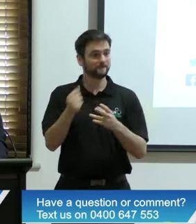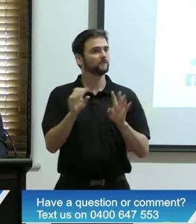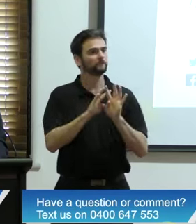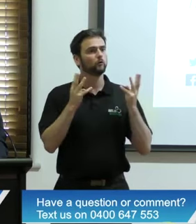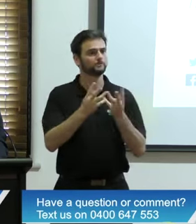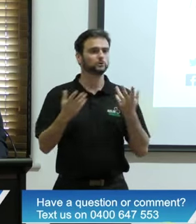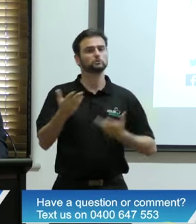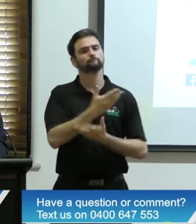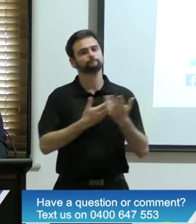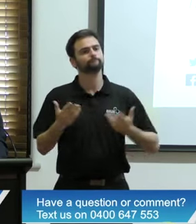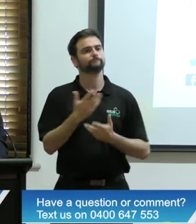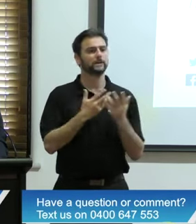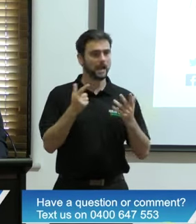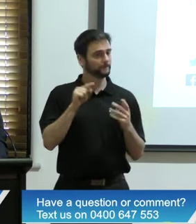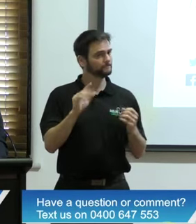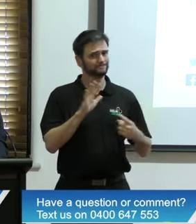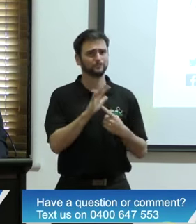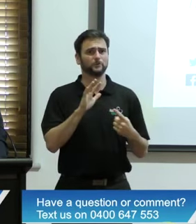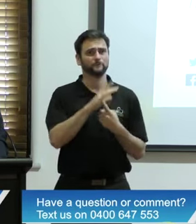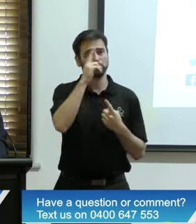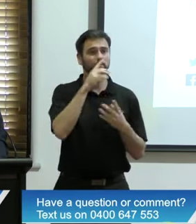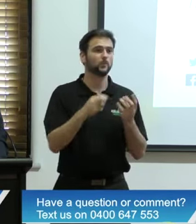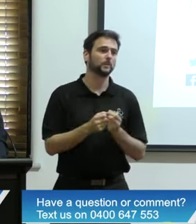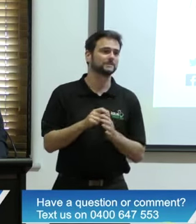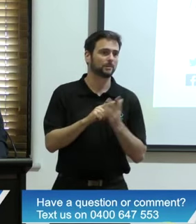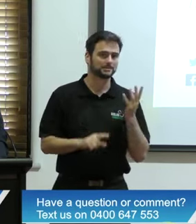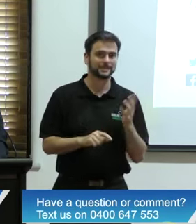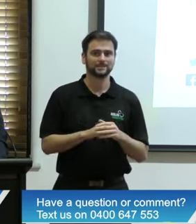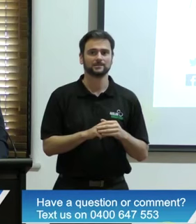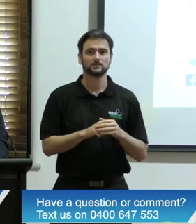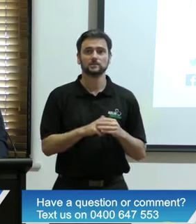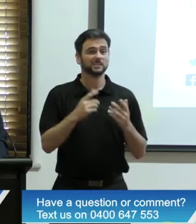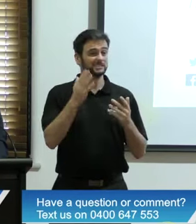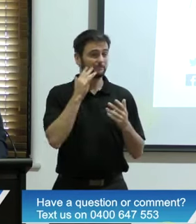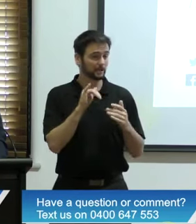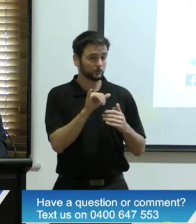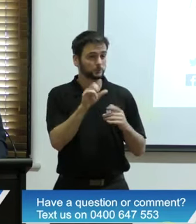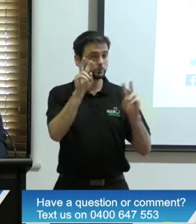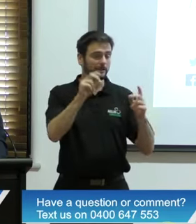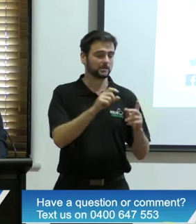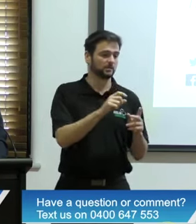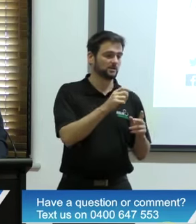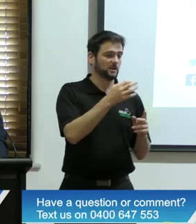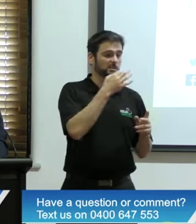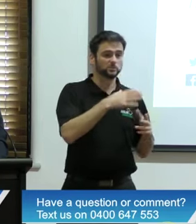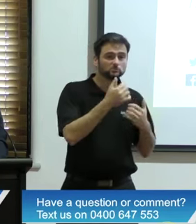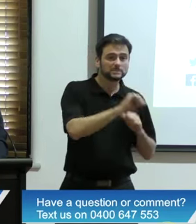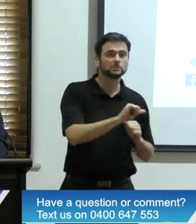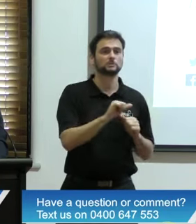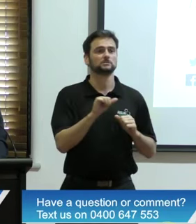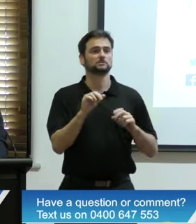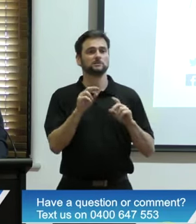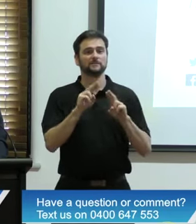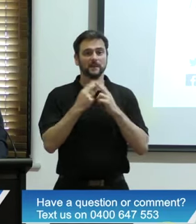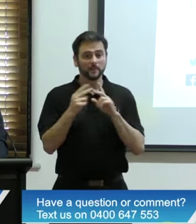to hear about issues that are coming up for people with a disability, whether that's child protection, family violence or NDIs. So just